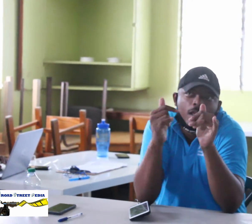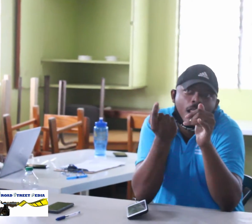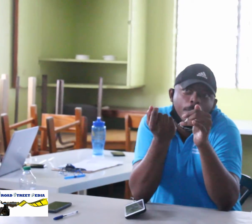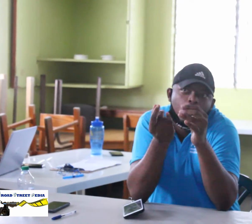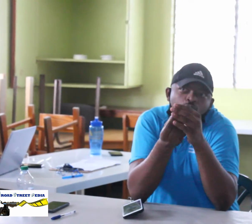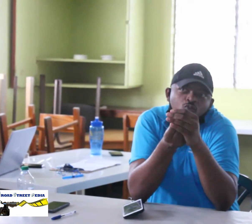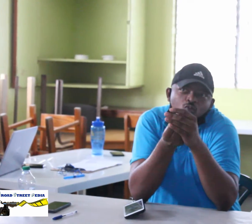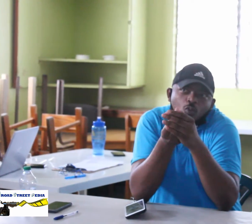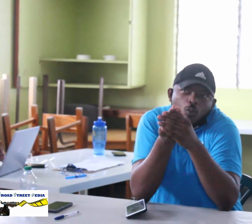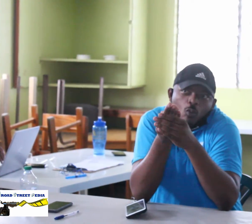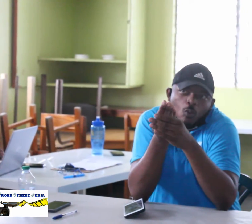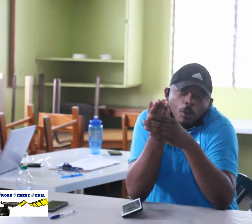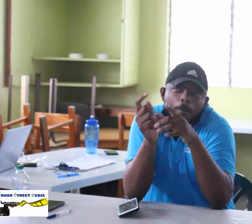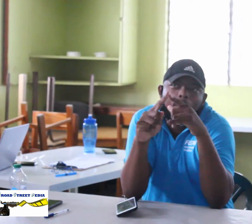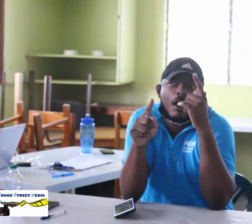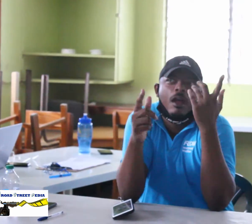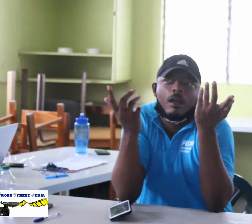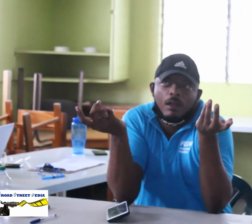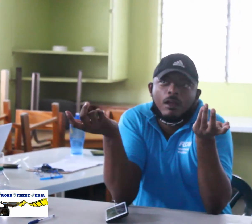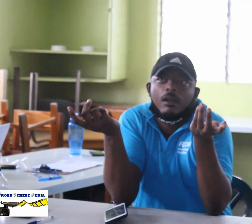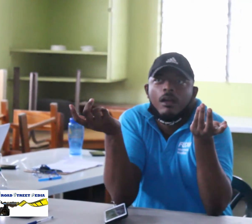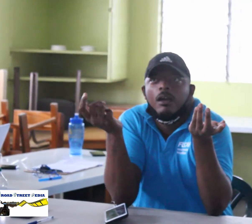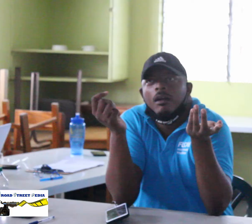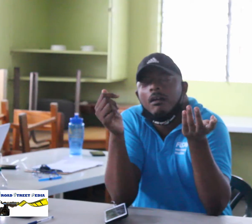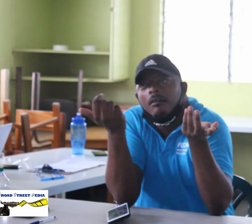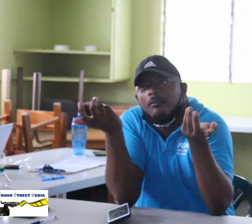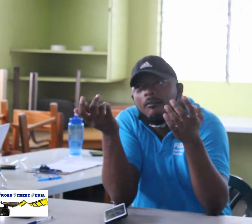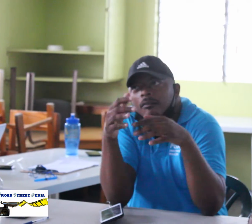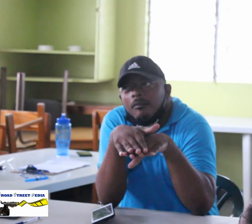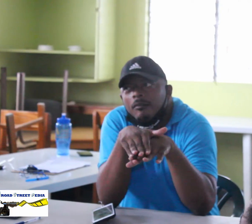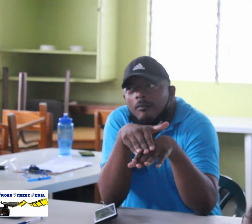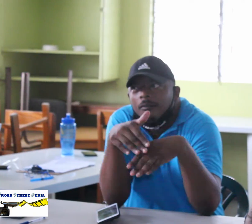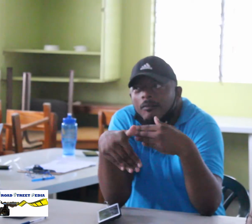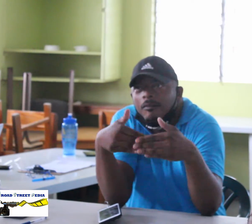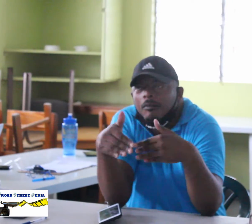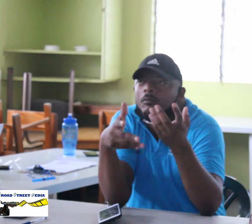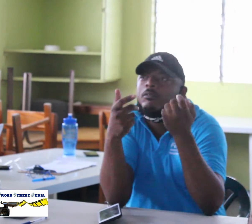so he uses the egg containers to really,